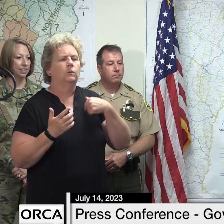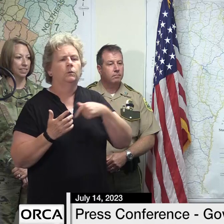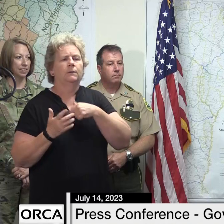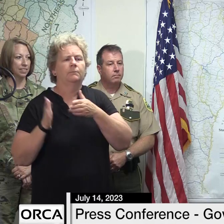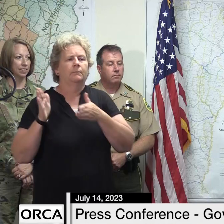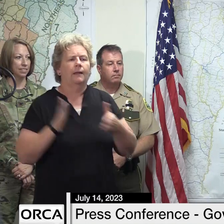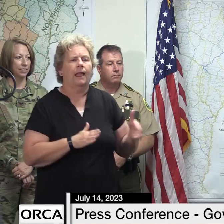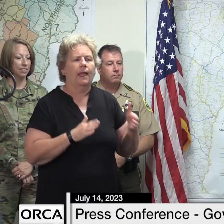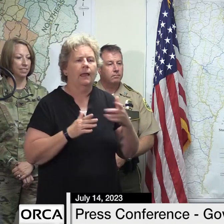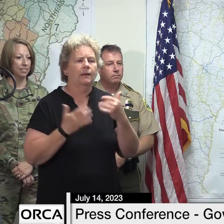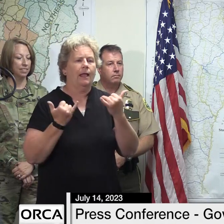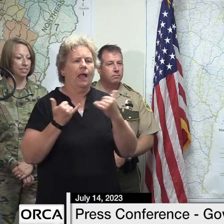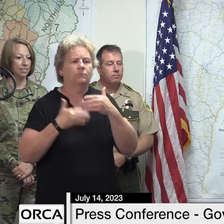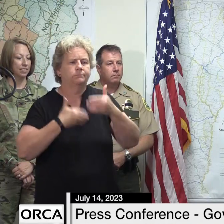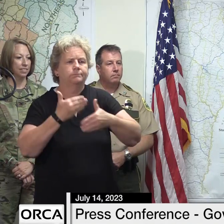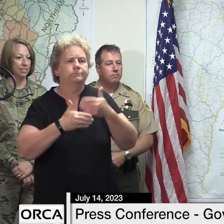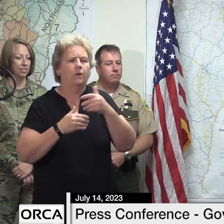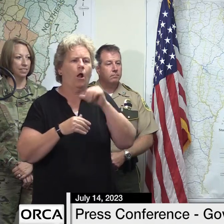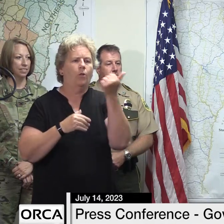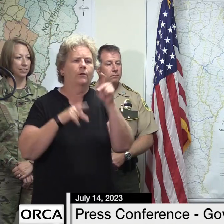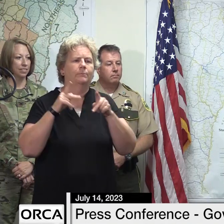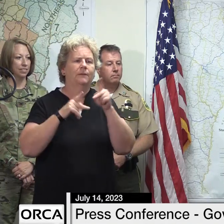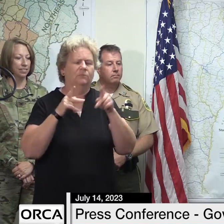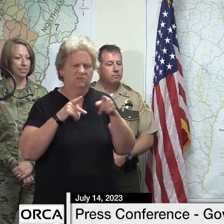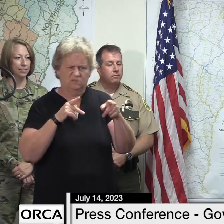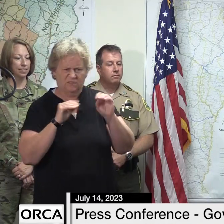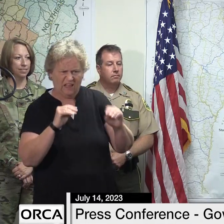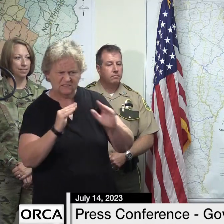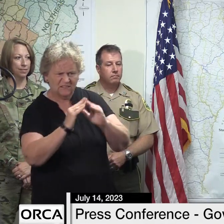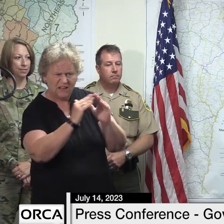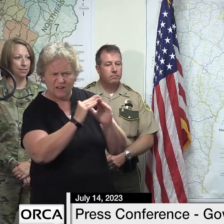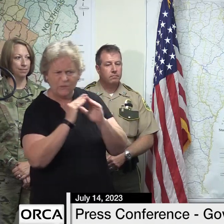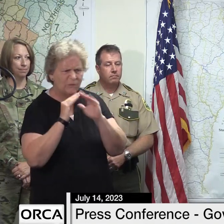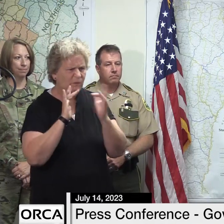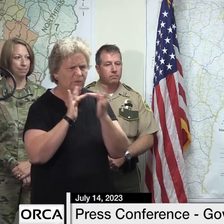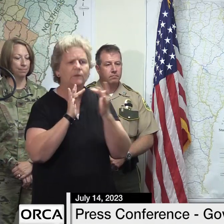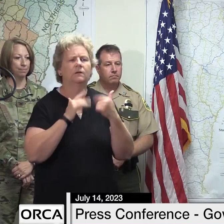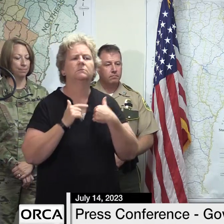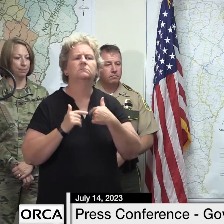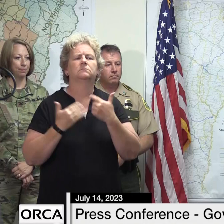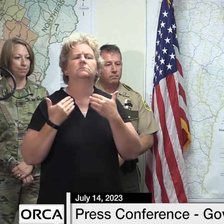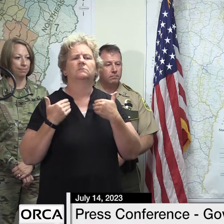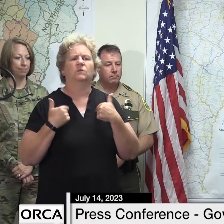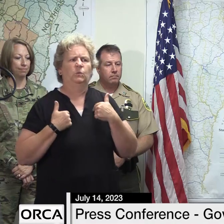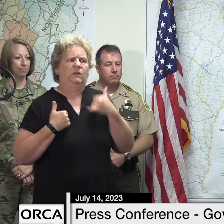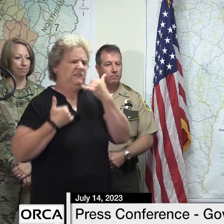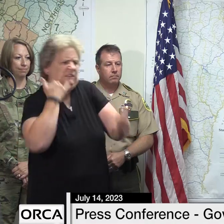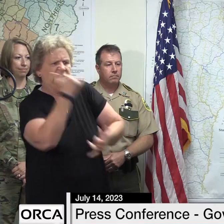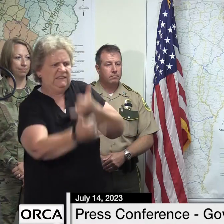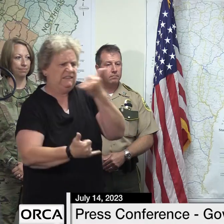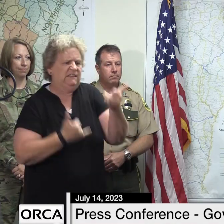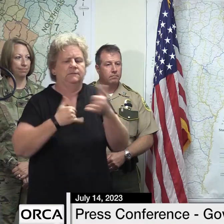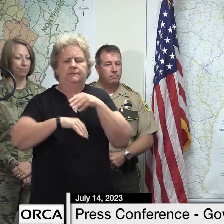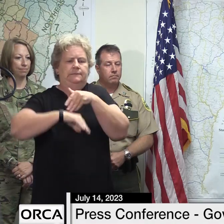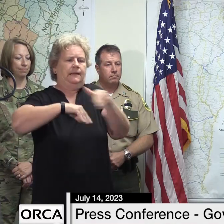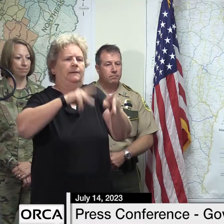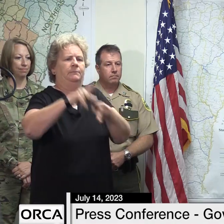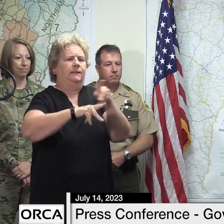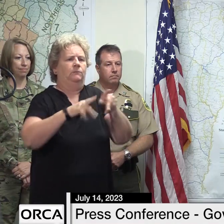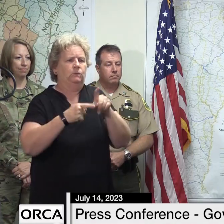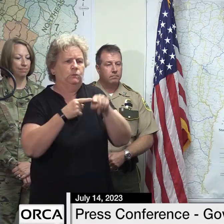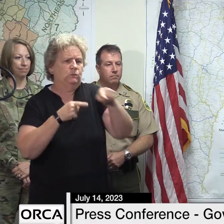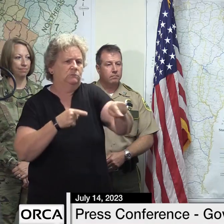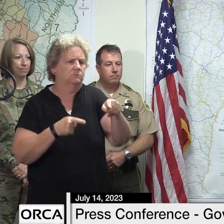an email, without a phone call, and so forth. We don't want to wait for that. Obviously, something's being missed. So we want to be sure that we have